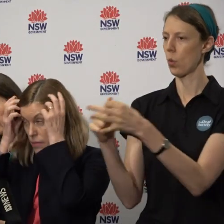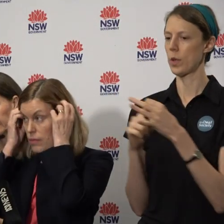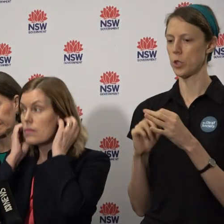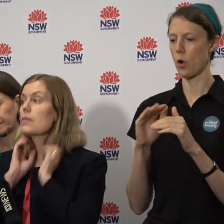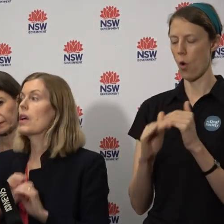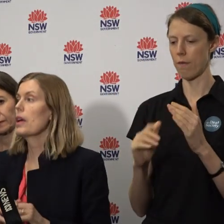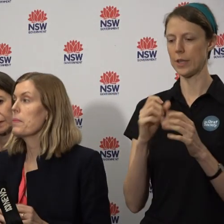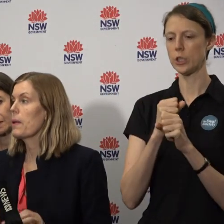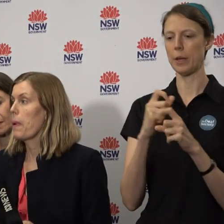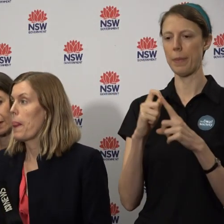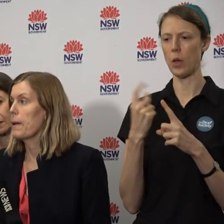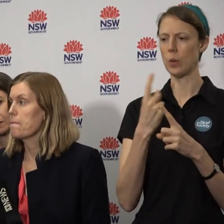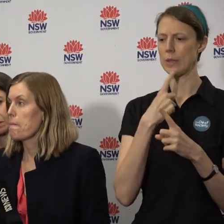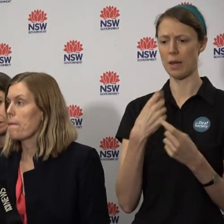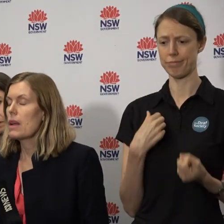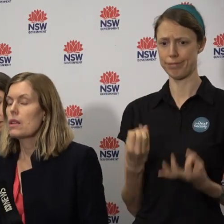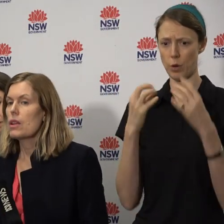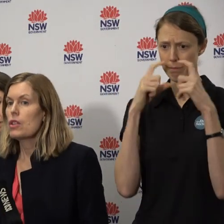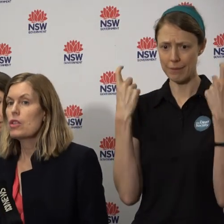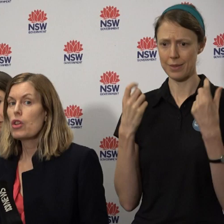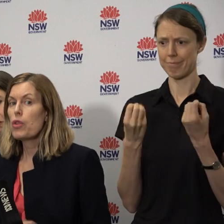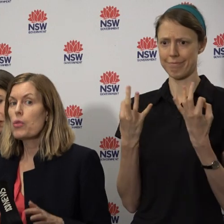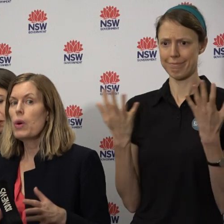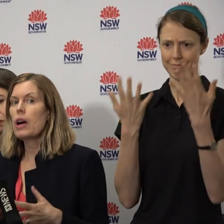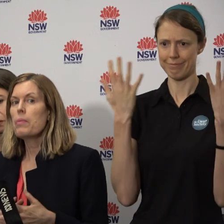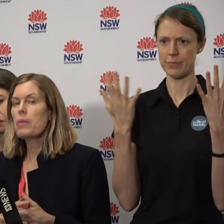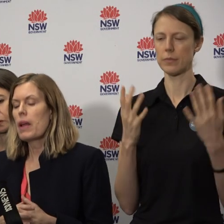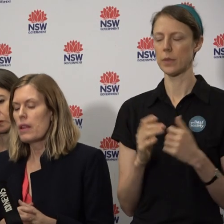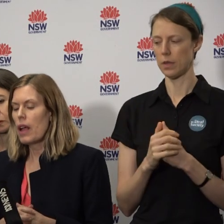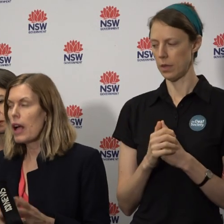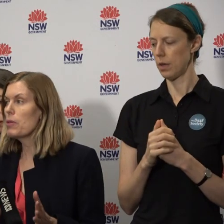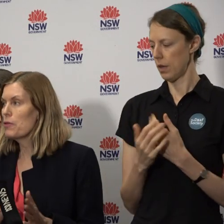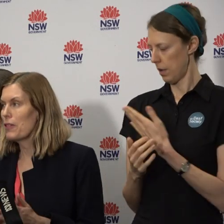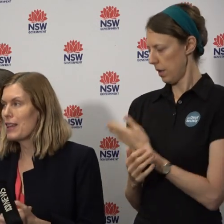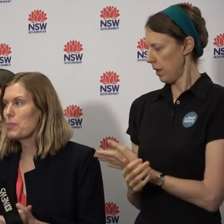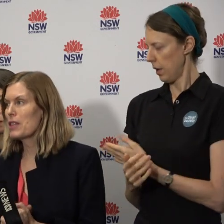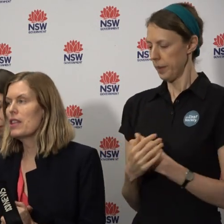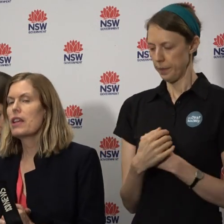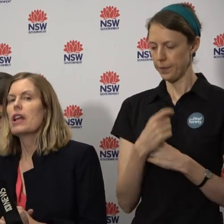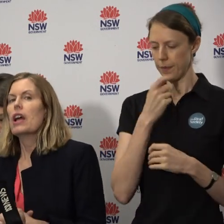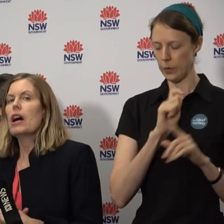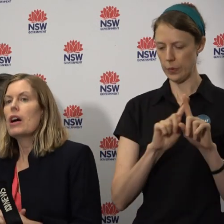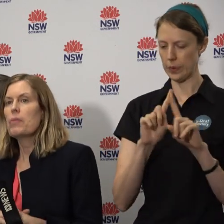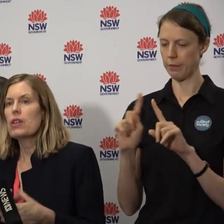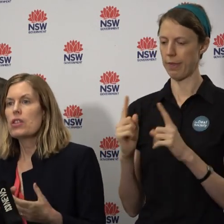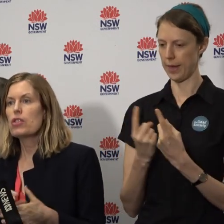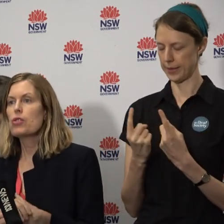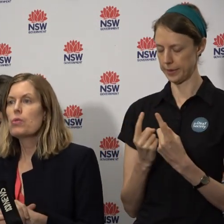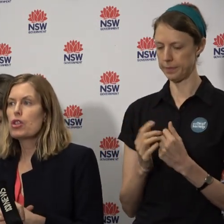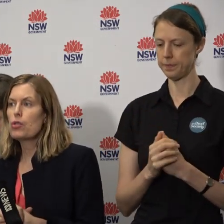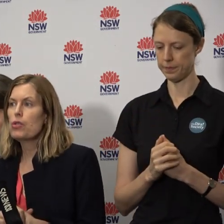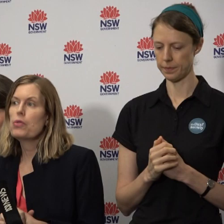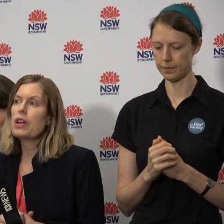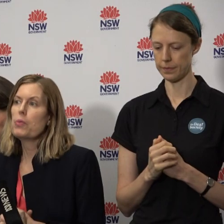manage patients. So what is the government going to be doing about that? So a couple of aspects there. Just